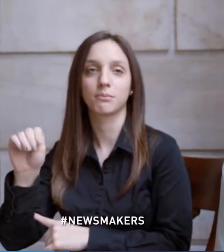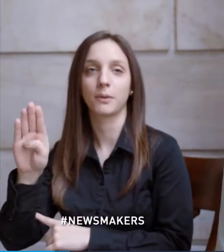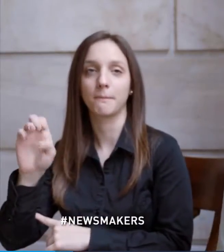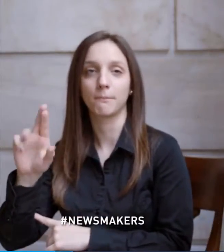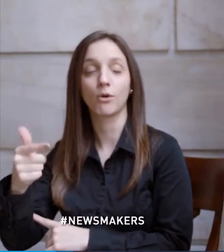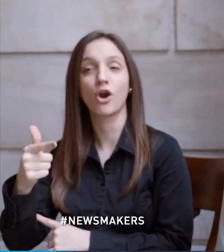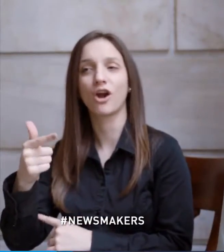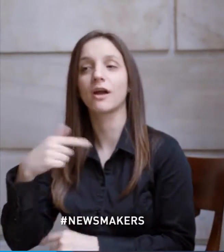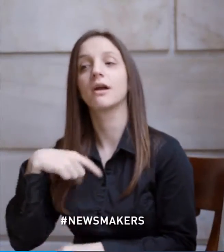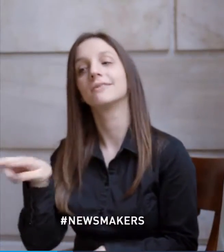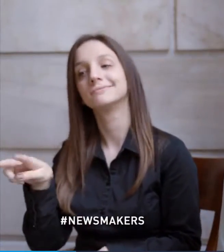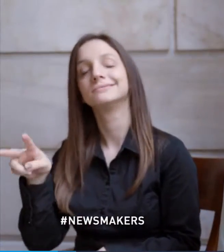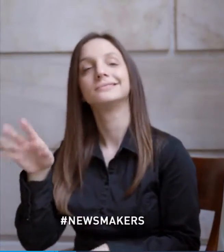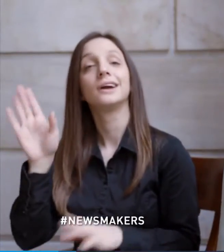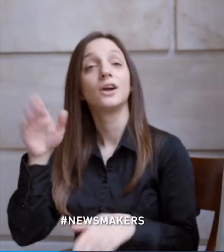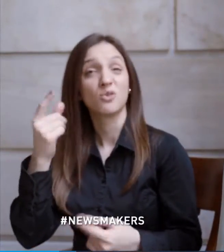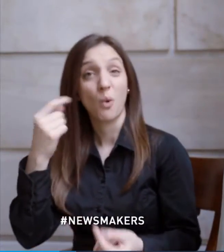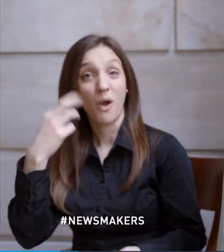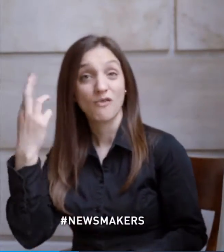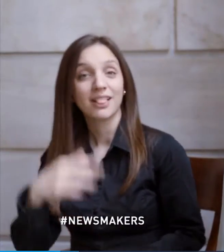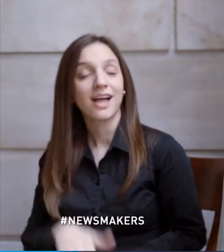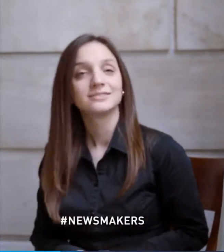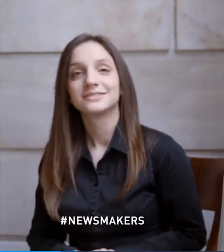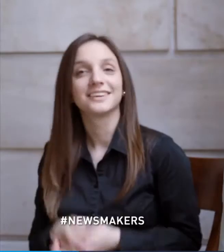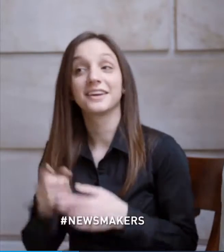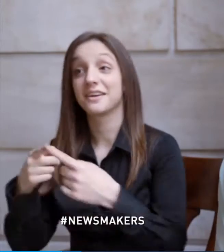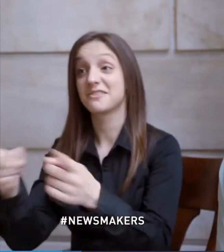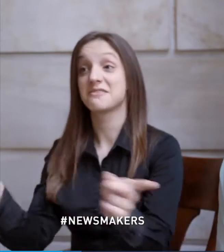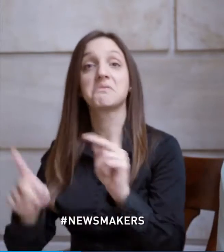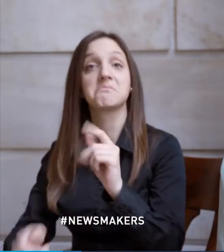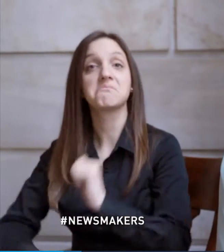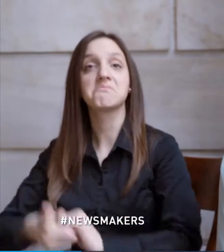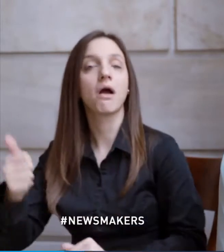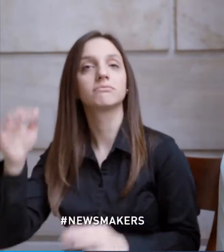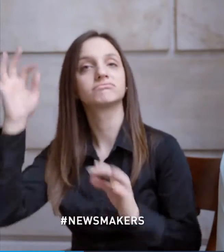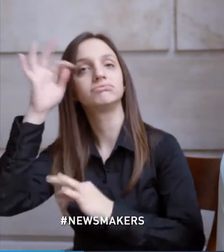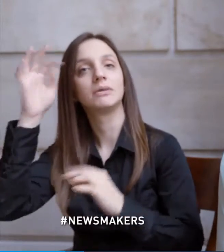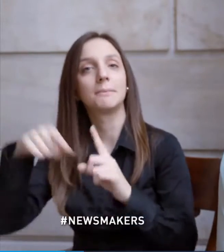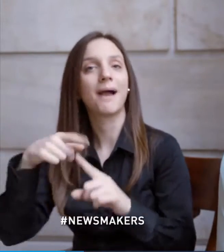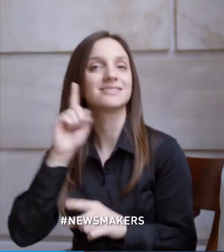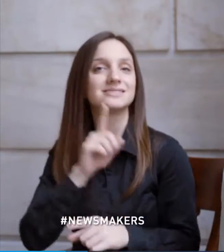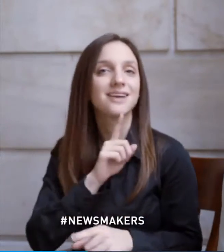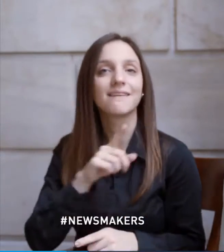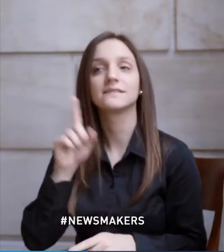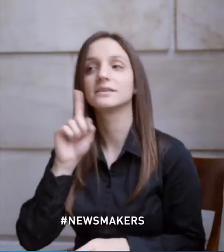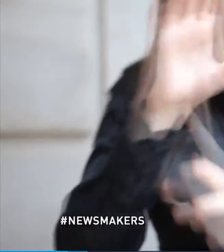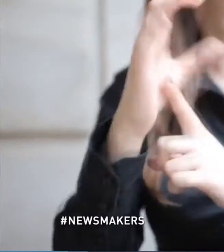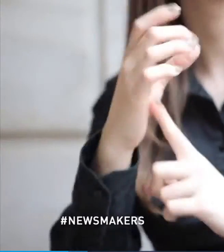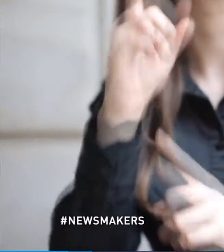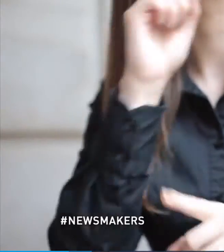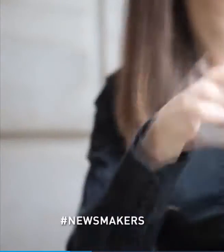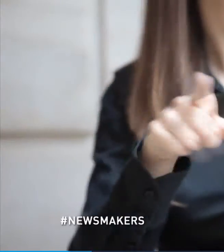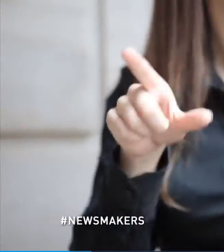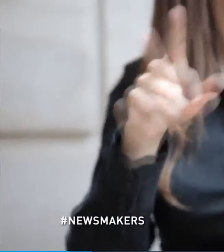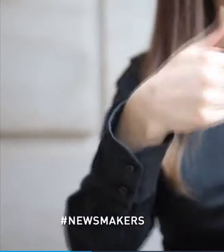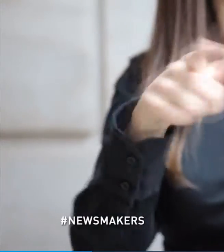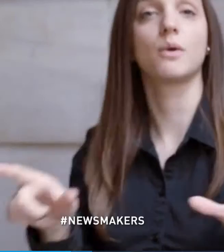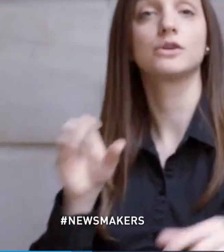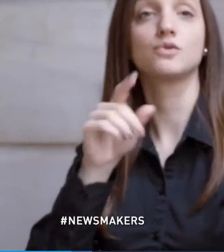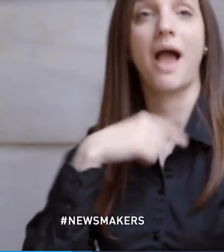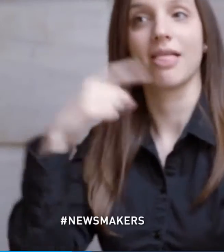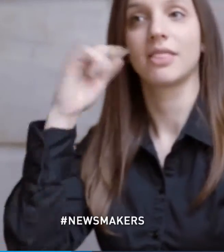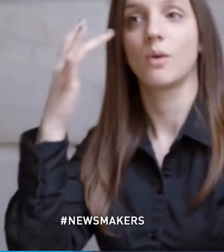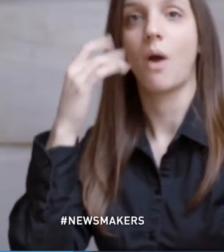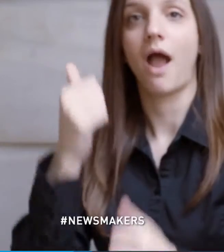throughout all that is that the general population doesn't know much about deafness or deaf culture or the language. And I think that's why it was such a